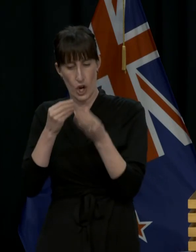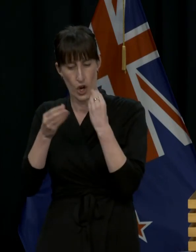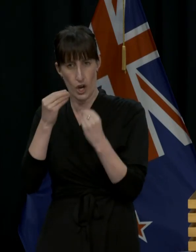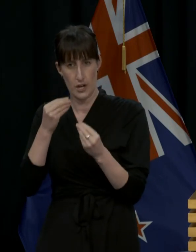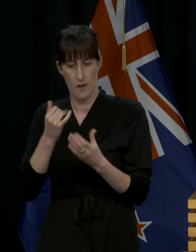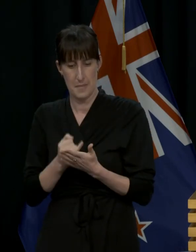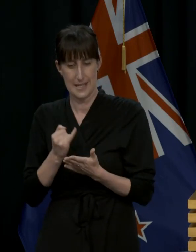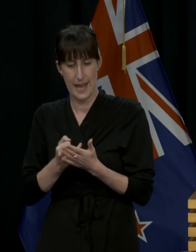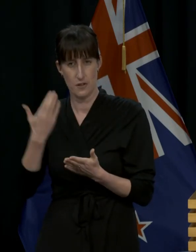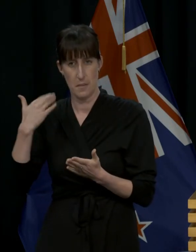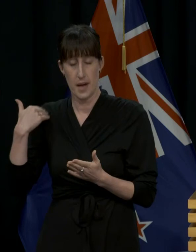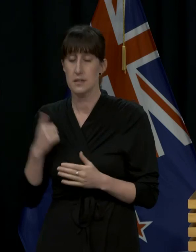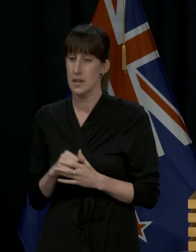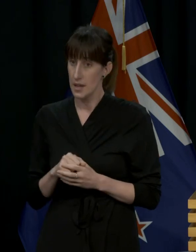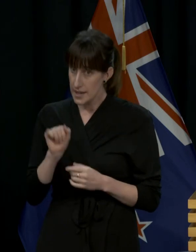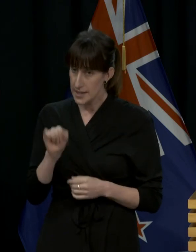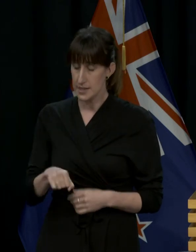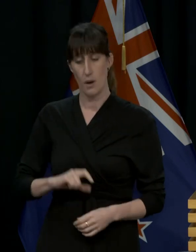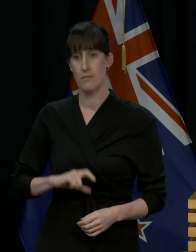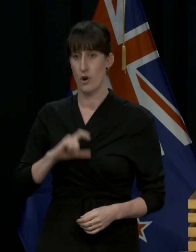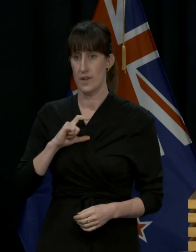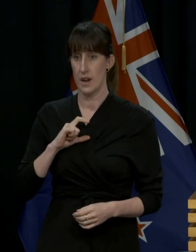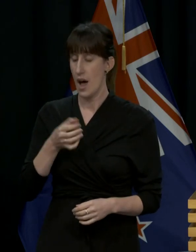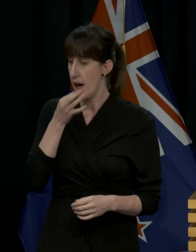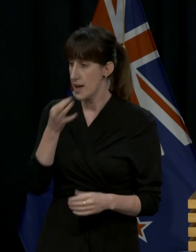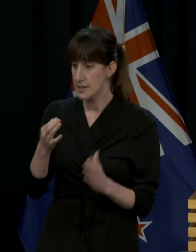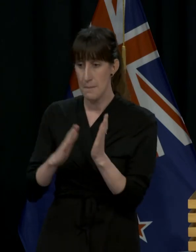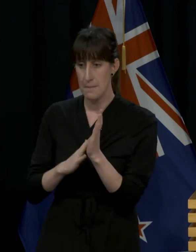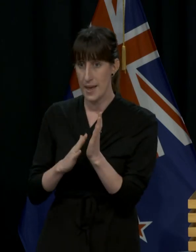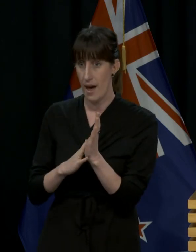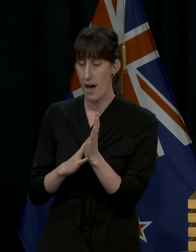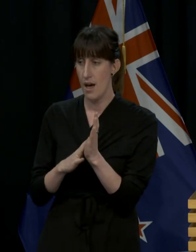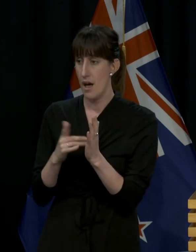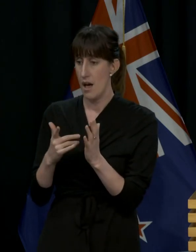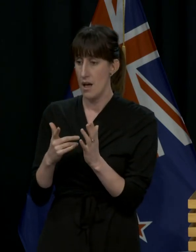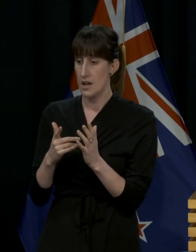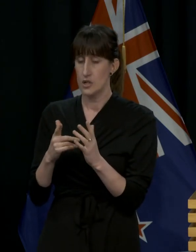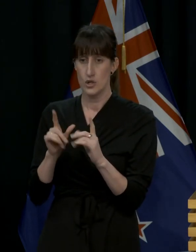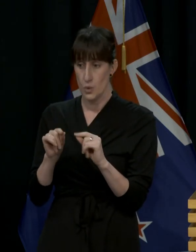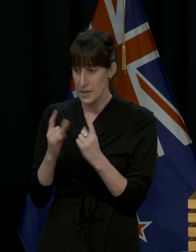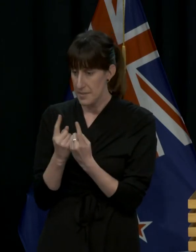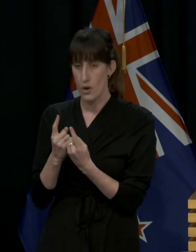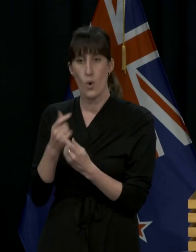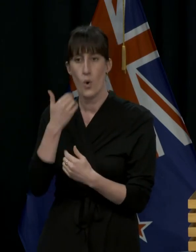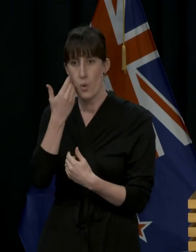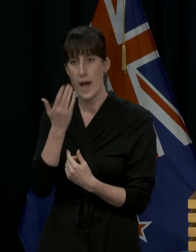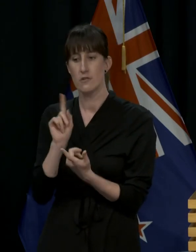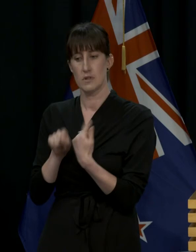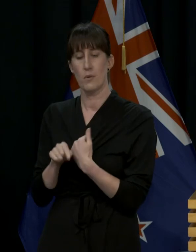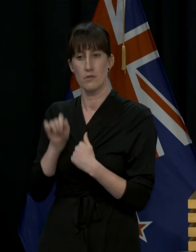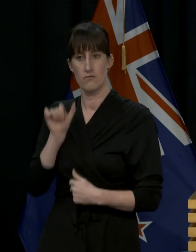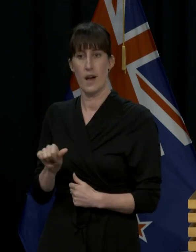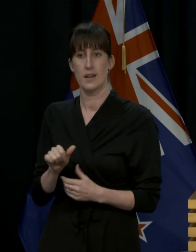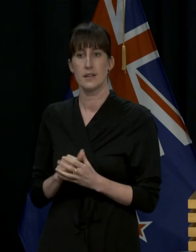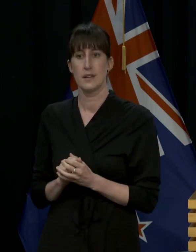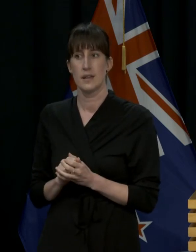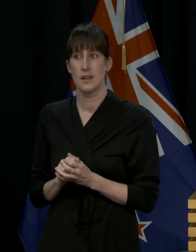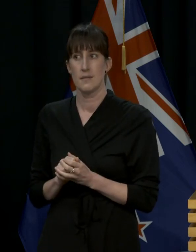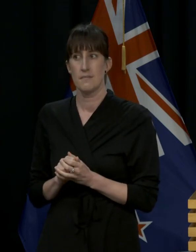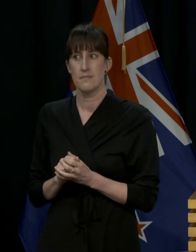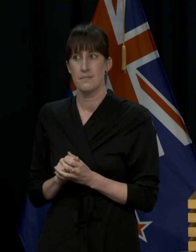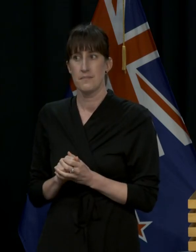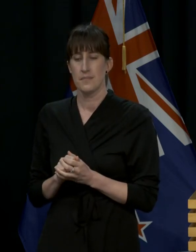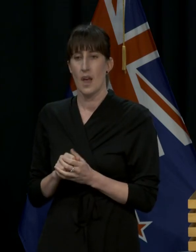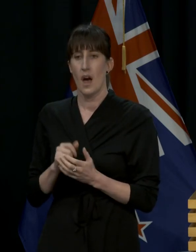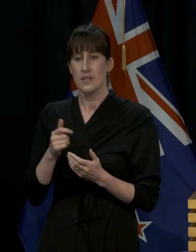has done everything that I asked, and I've always said that there was a place for Mika, and ultimately there should